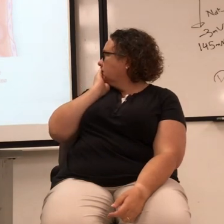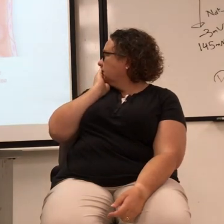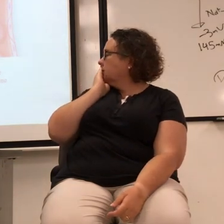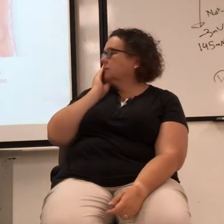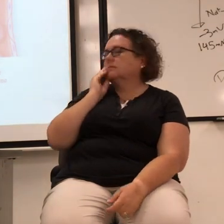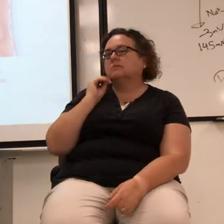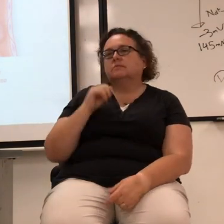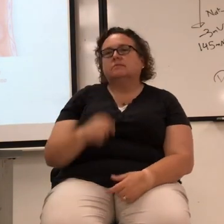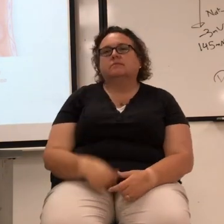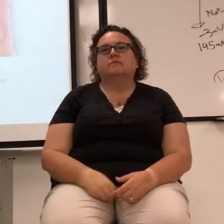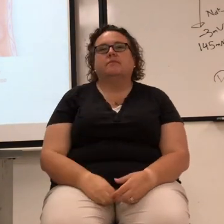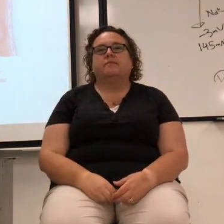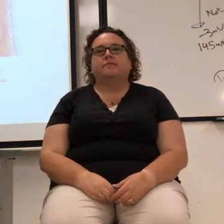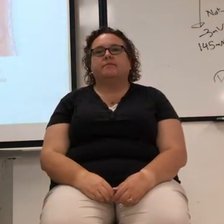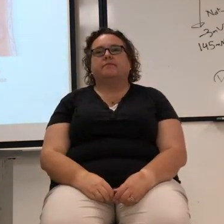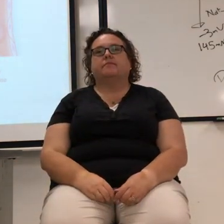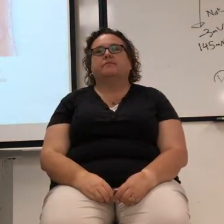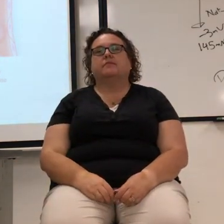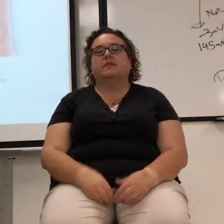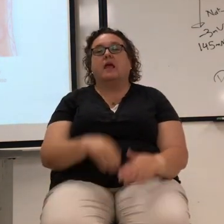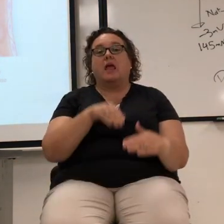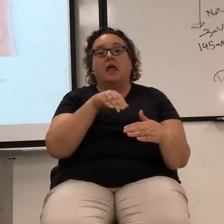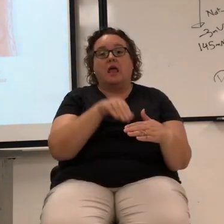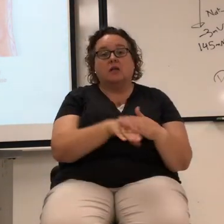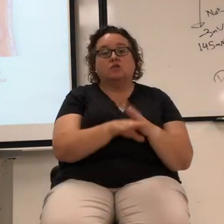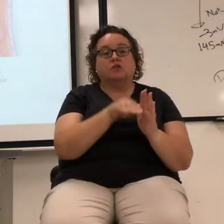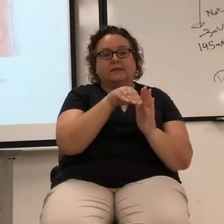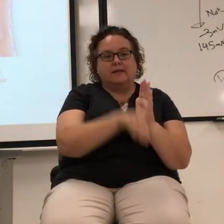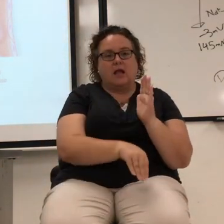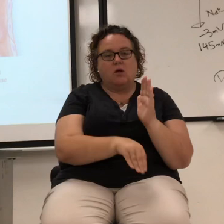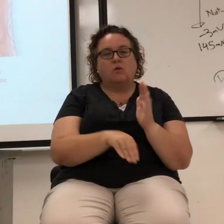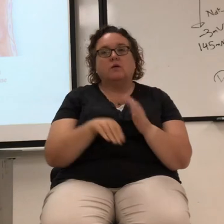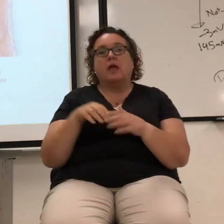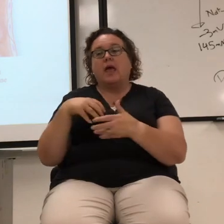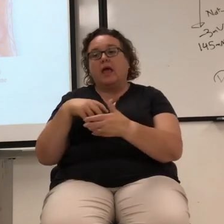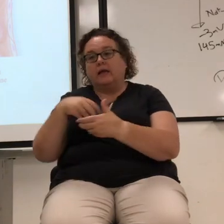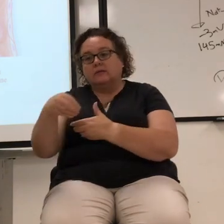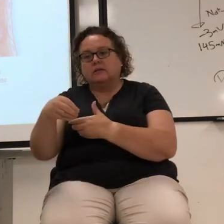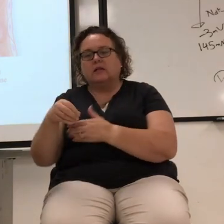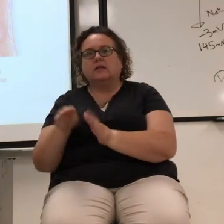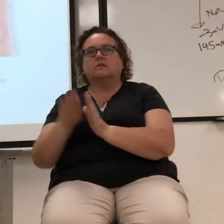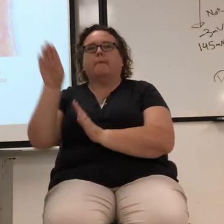of sodium out of the cell through the basolateral membrane is uphill.